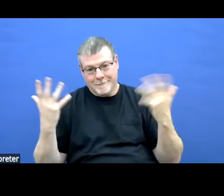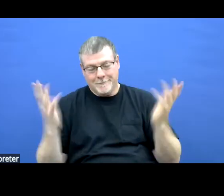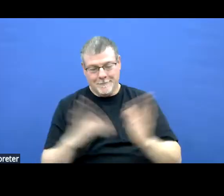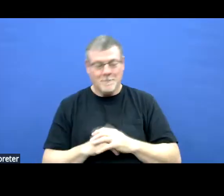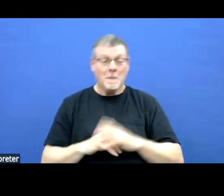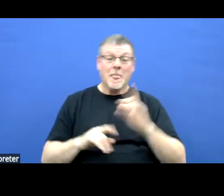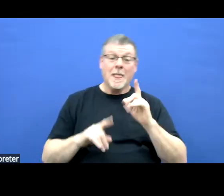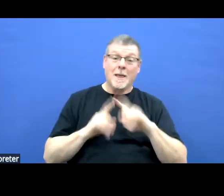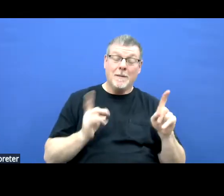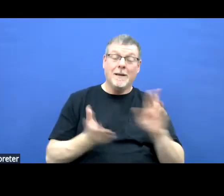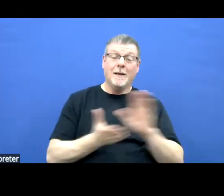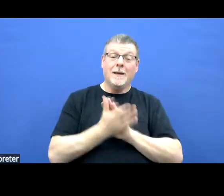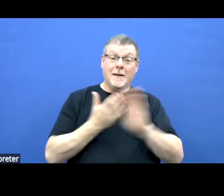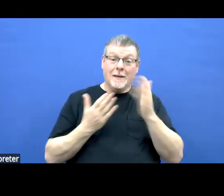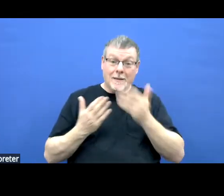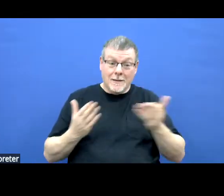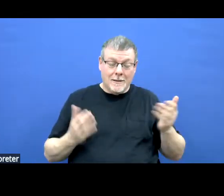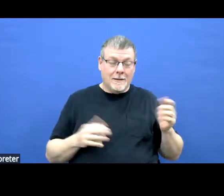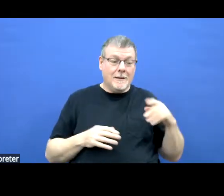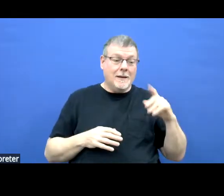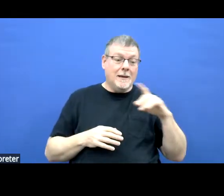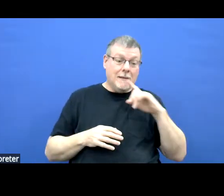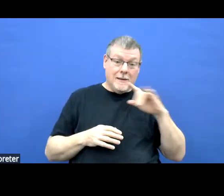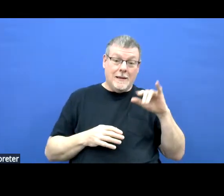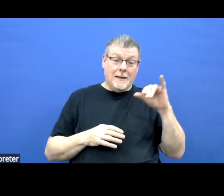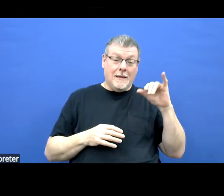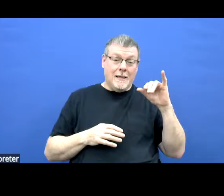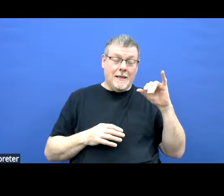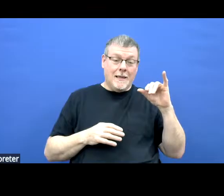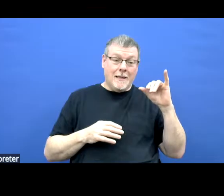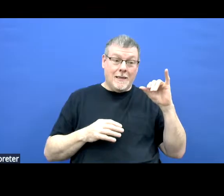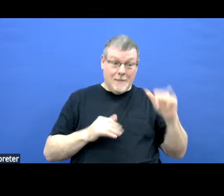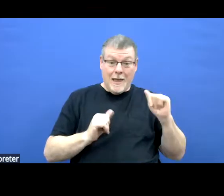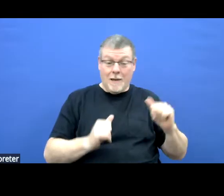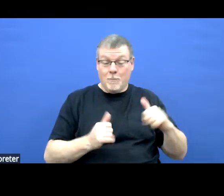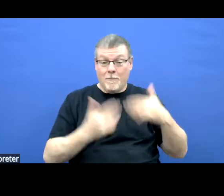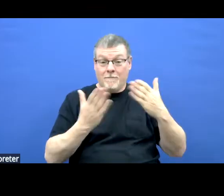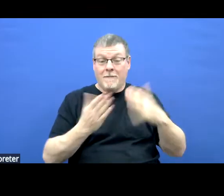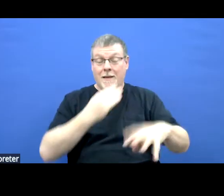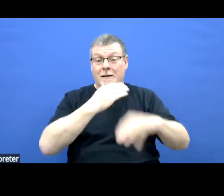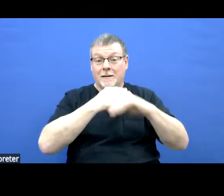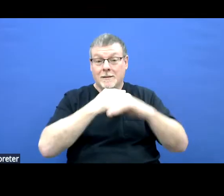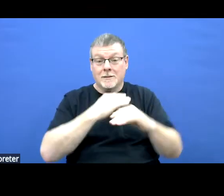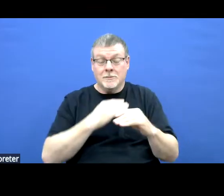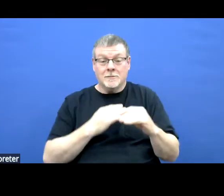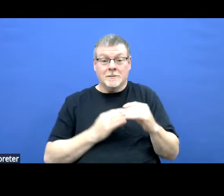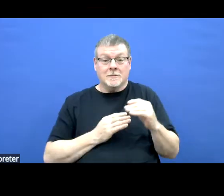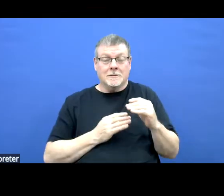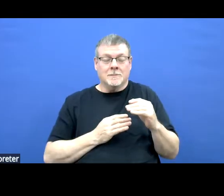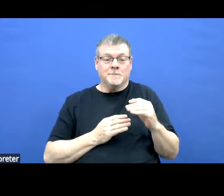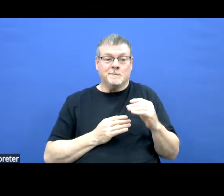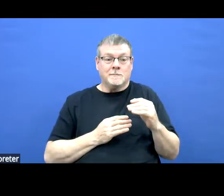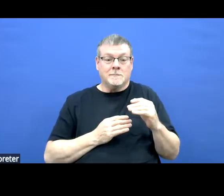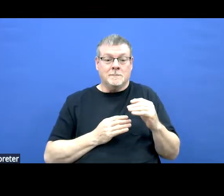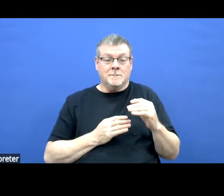the nice thing is that could provide all of the additional